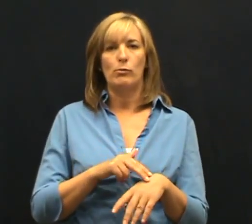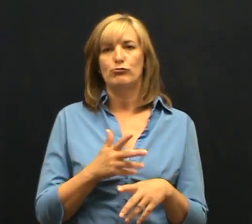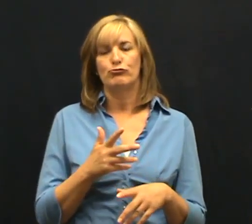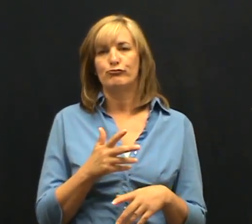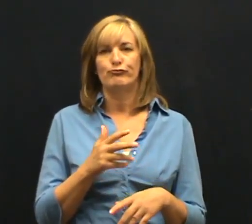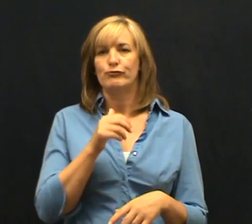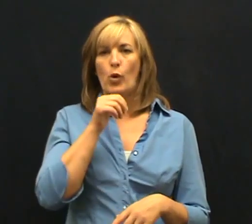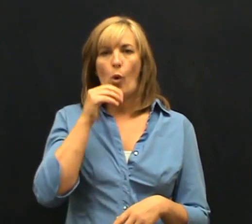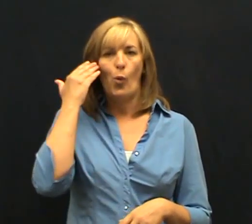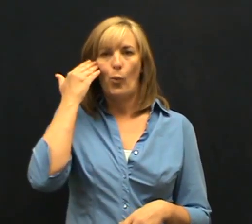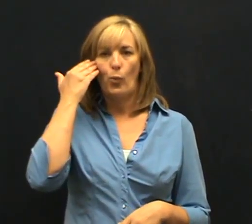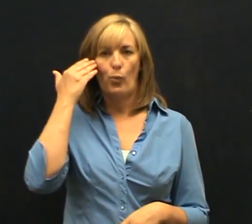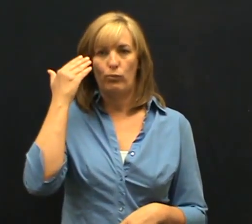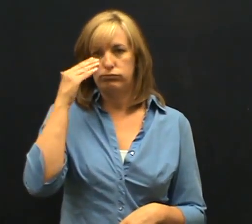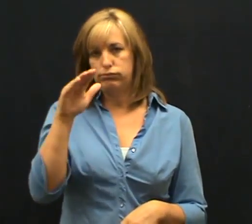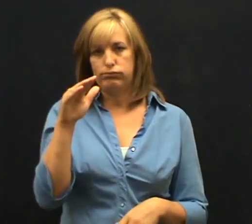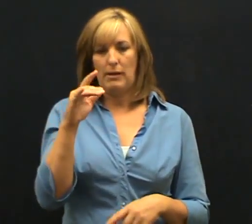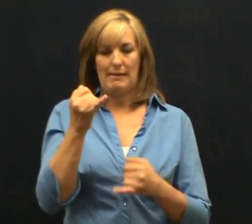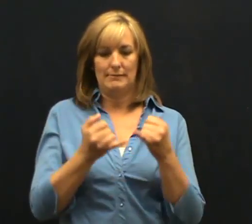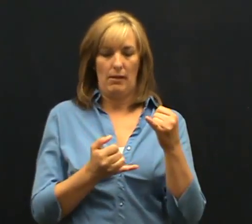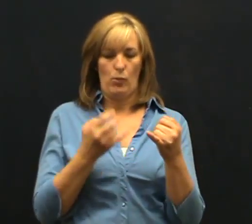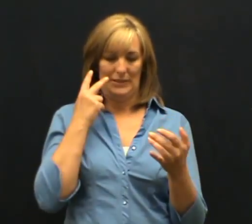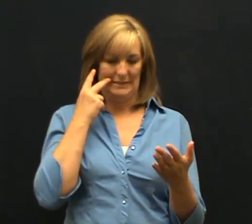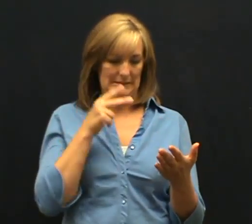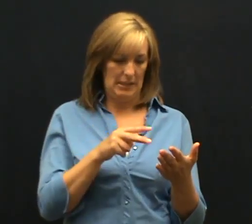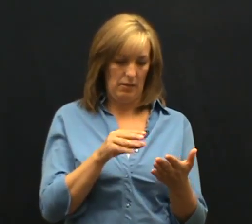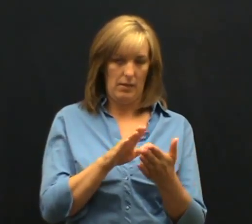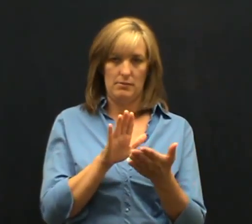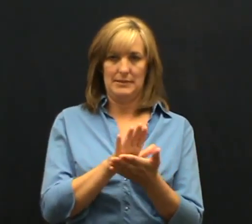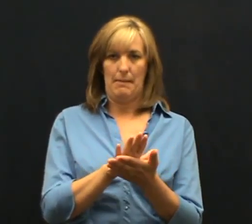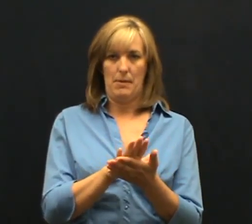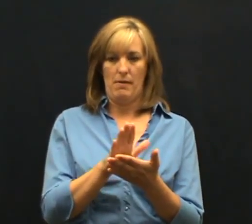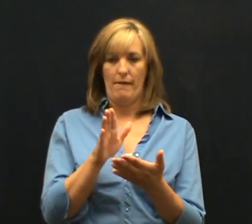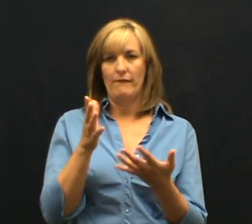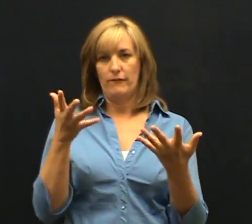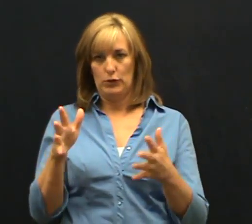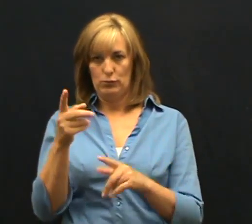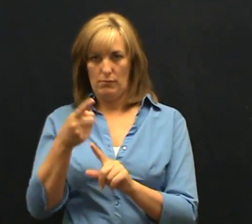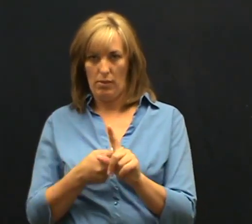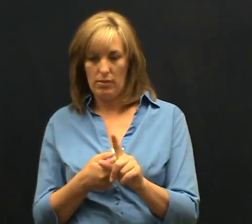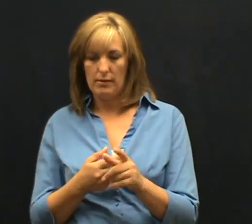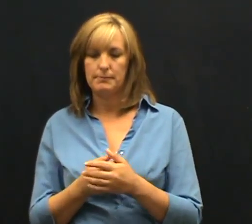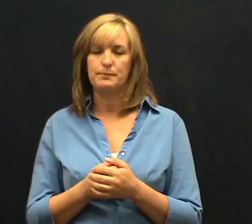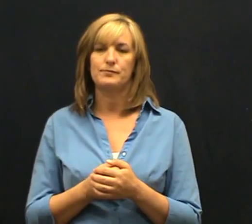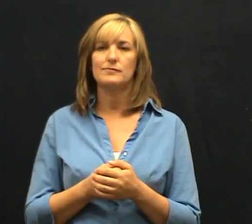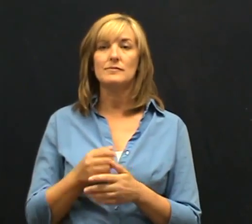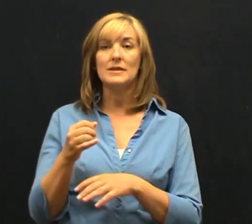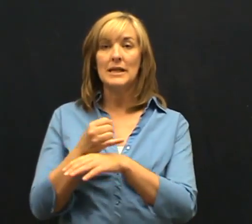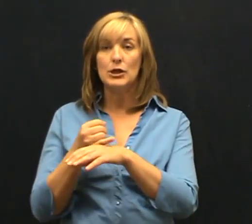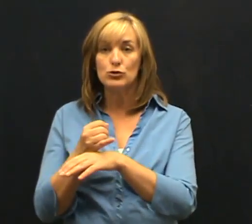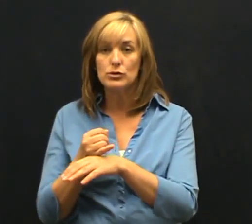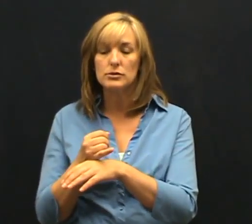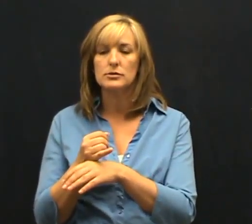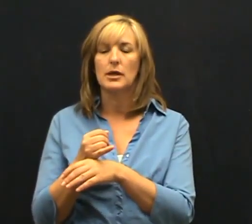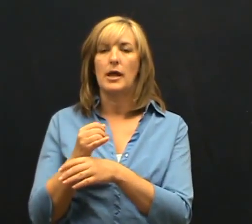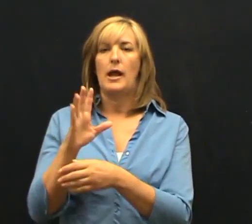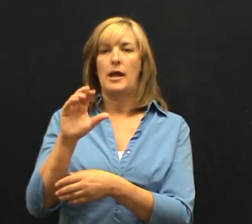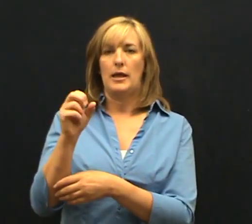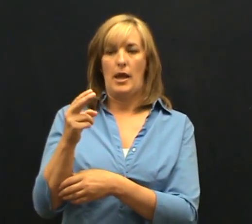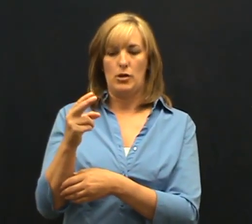that interest, that amount of cash and the interest revenue that goes with it, wouldn't be in our records,